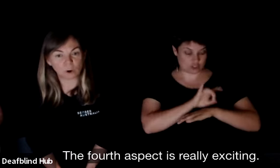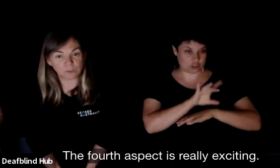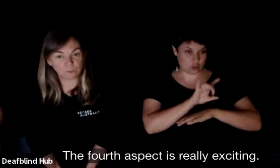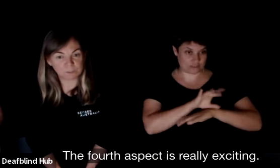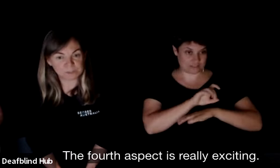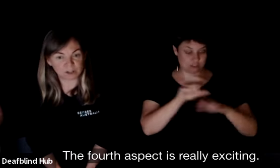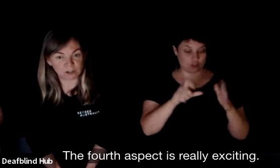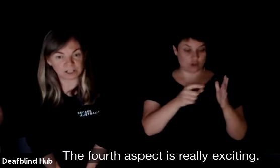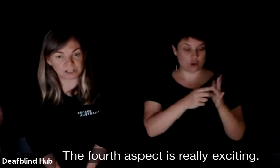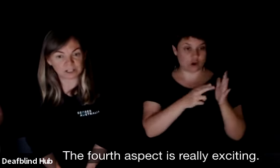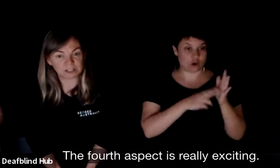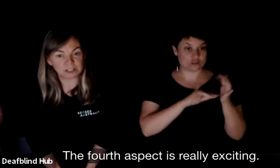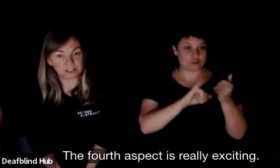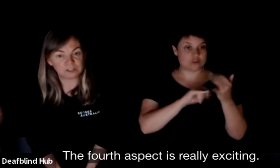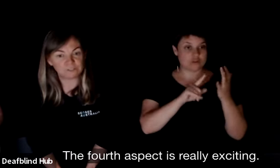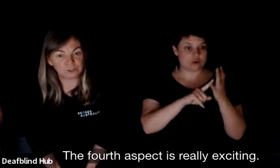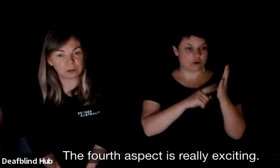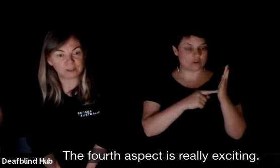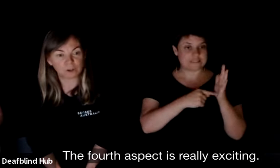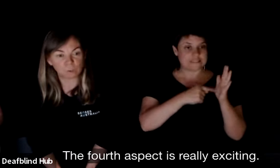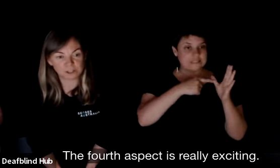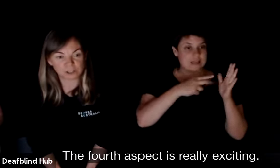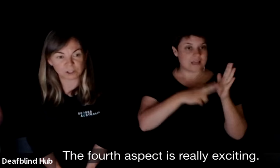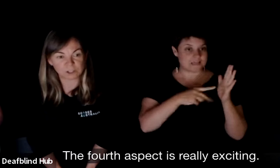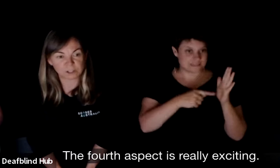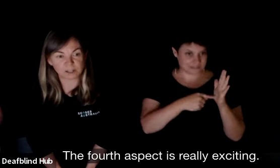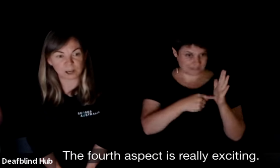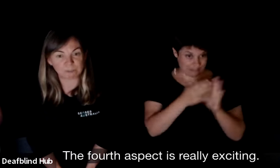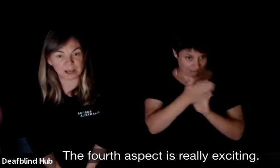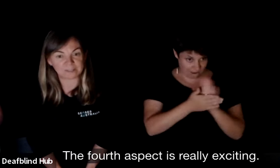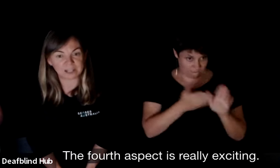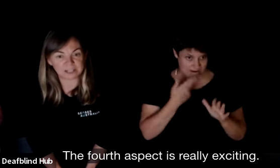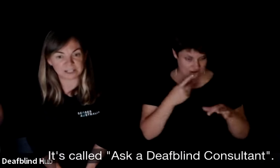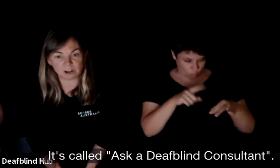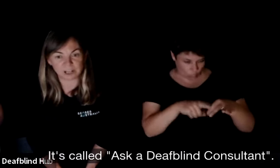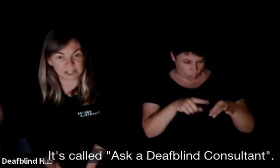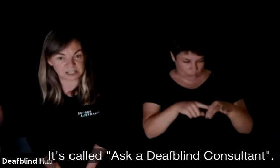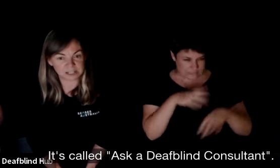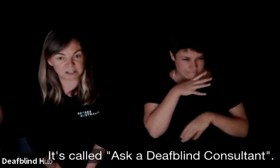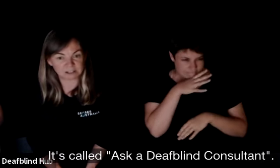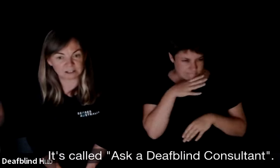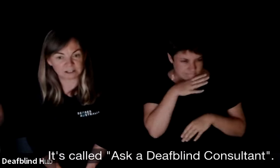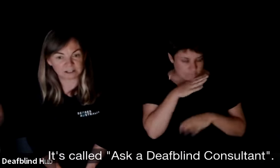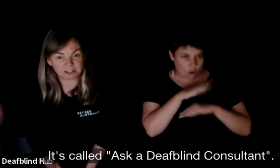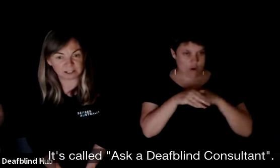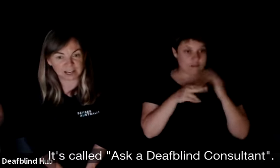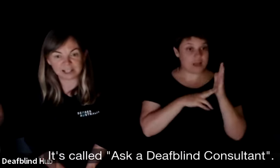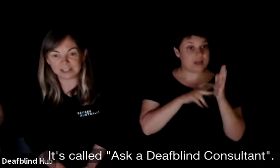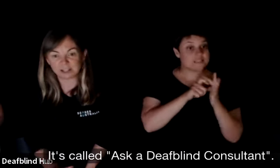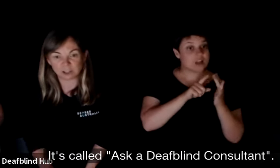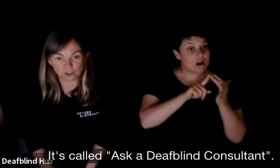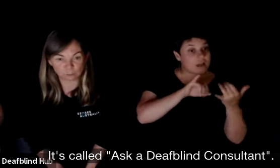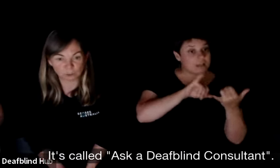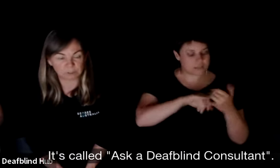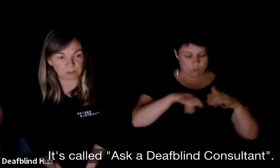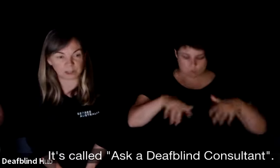So on the website, if you have questions about the NDIS,